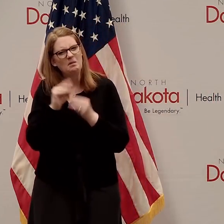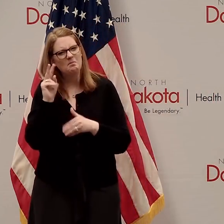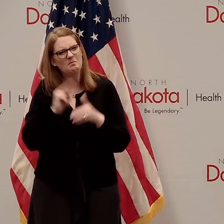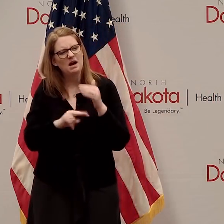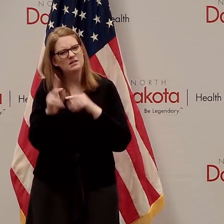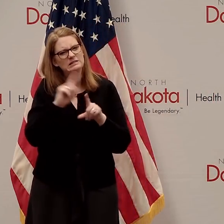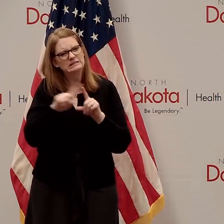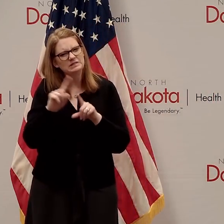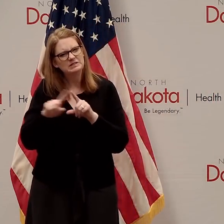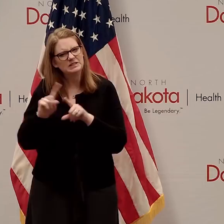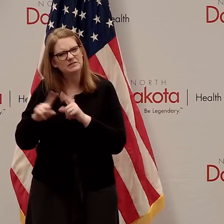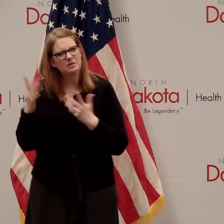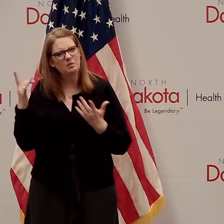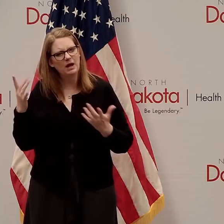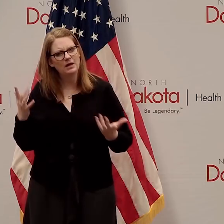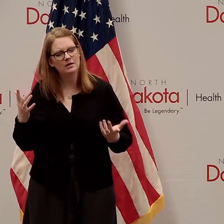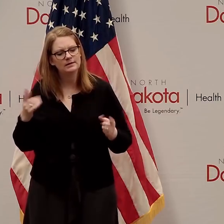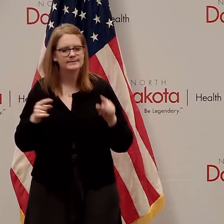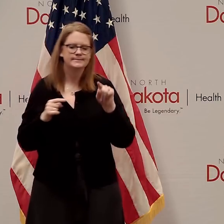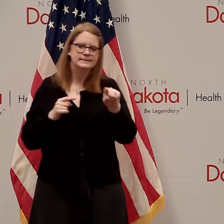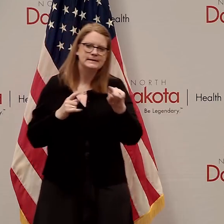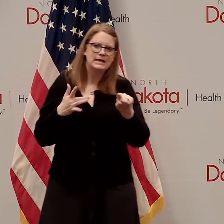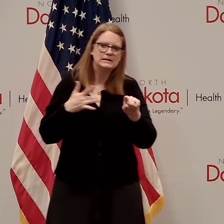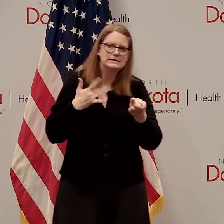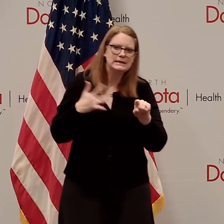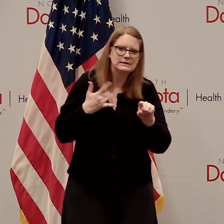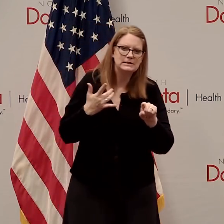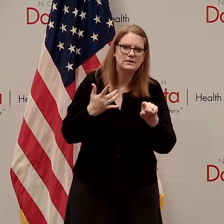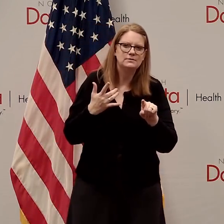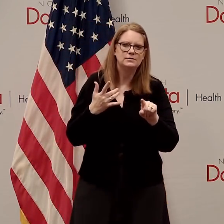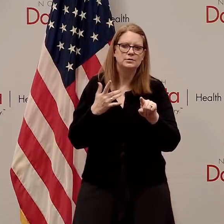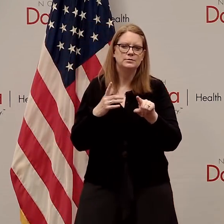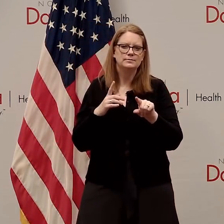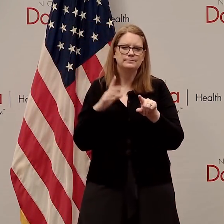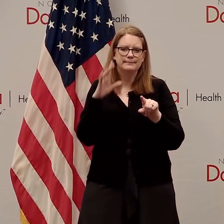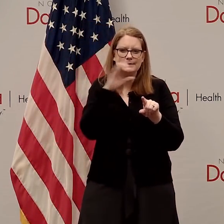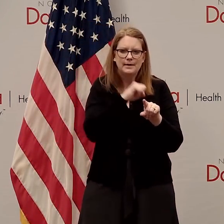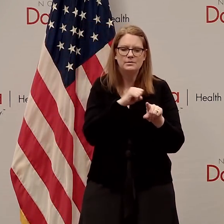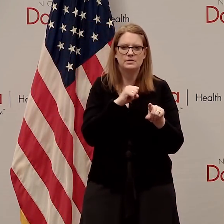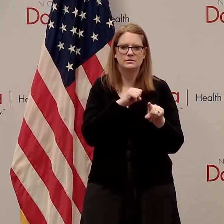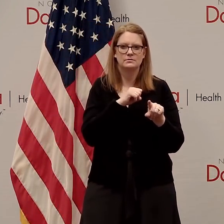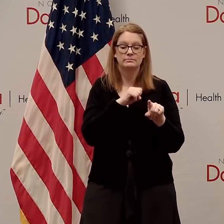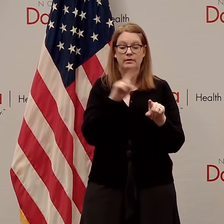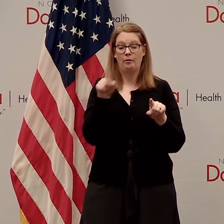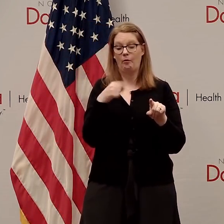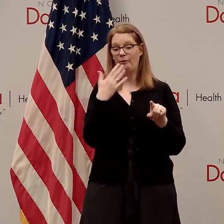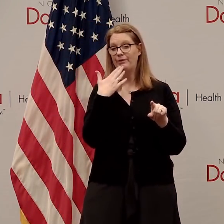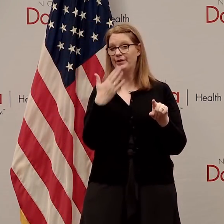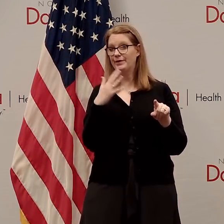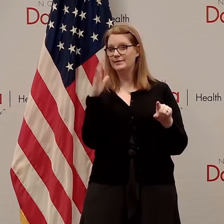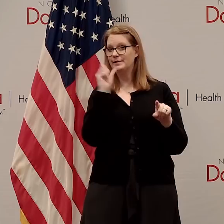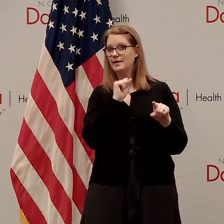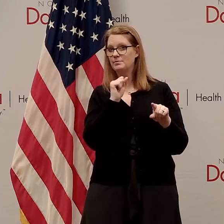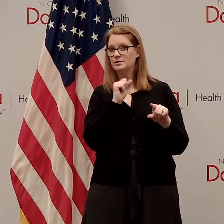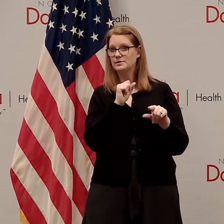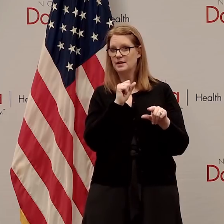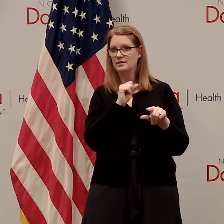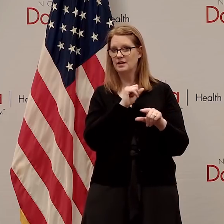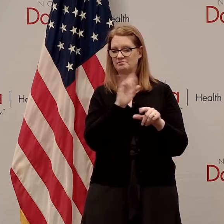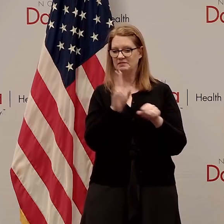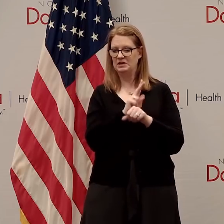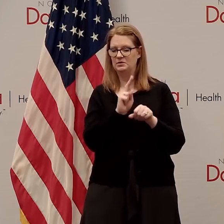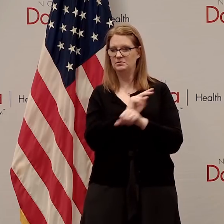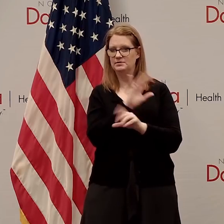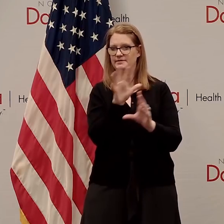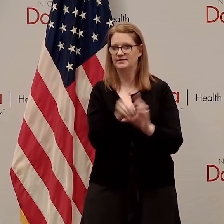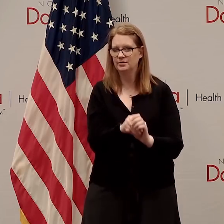different scenarios? Well, because they're sensitive to assumptions, and a lot of people tell you they're only as good as assumptions that go into them. The first